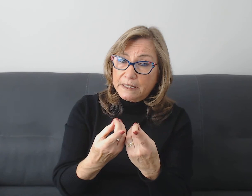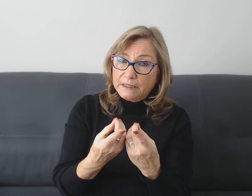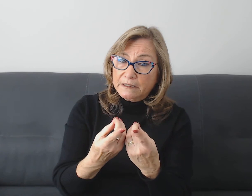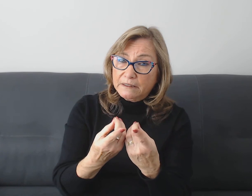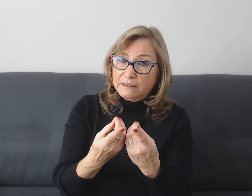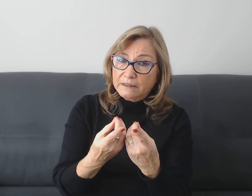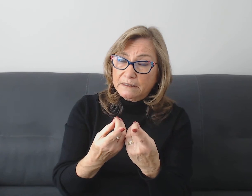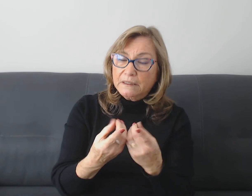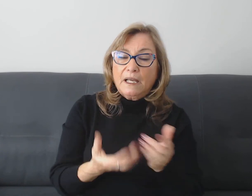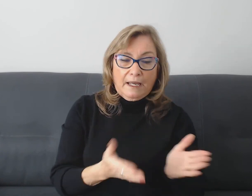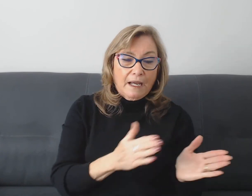Again,